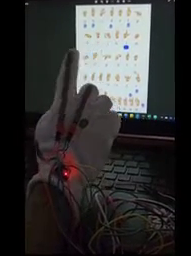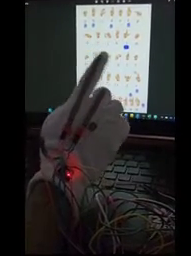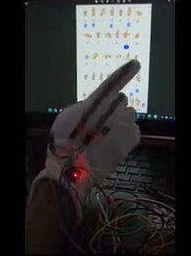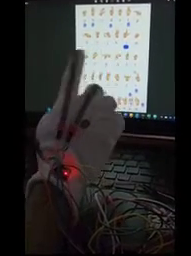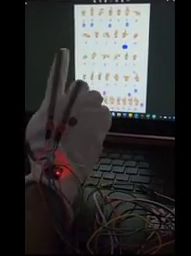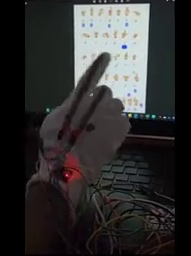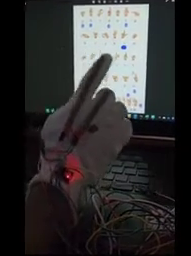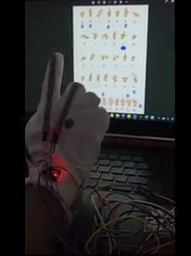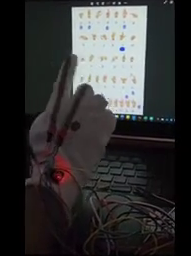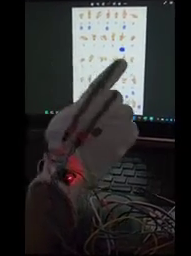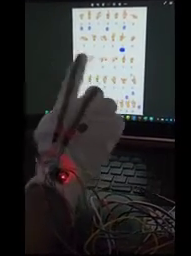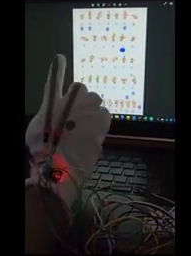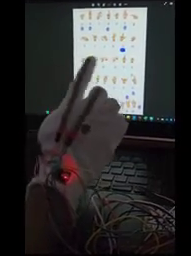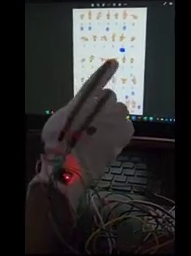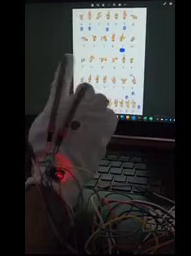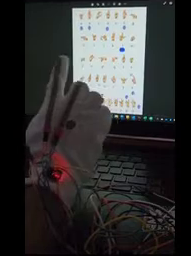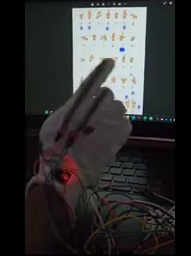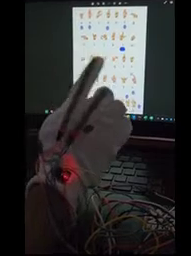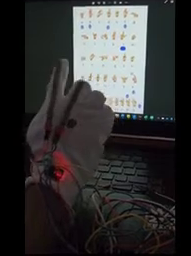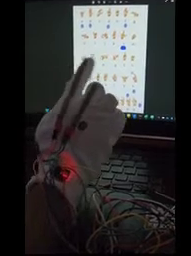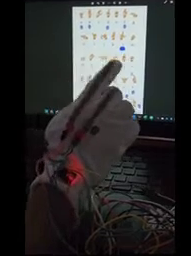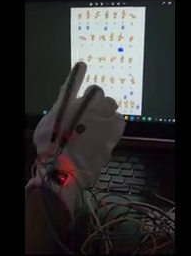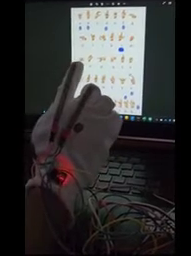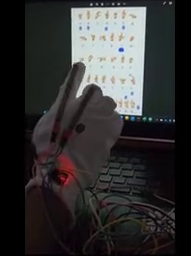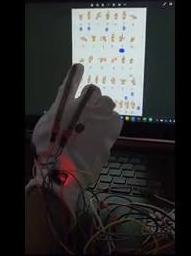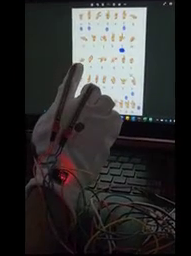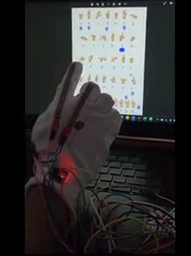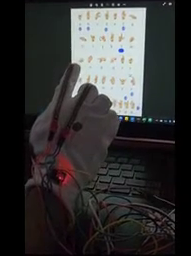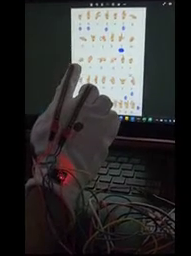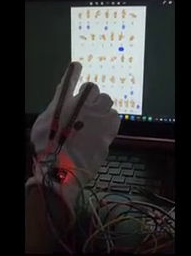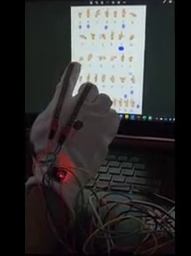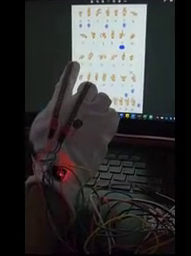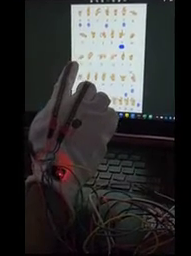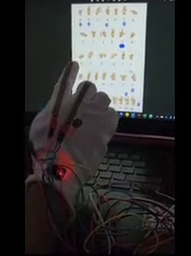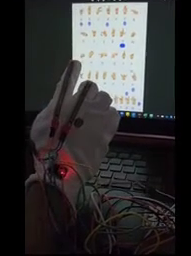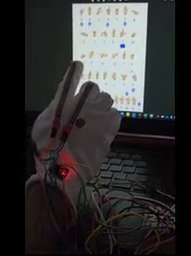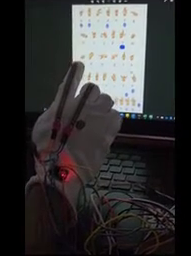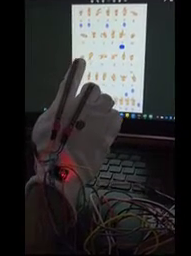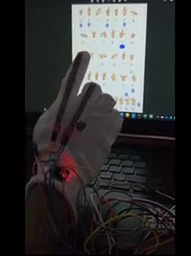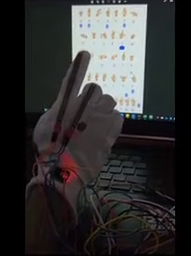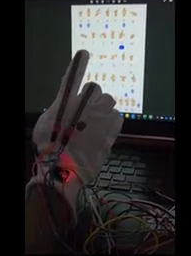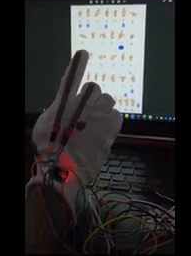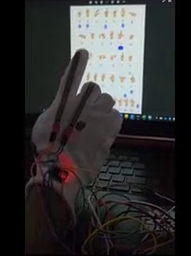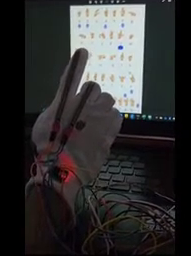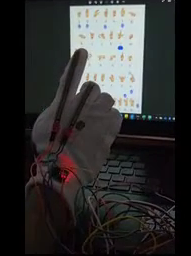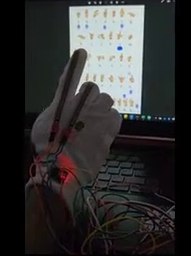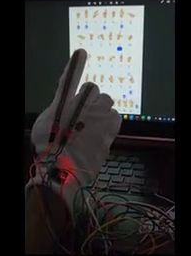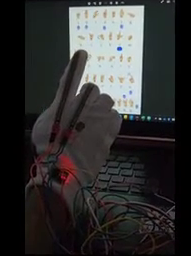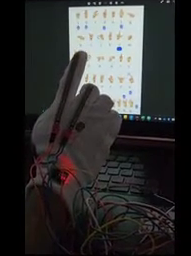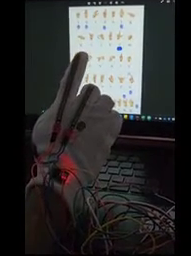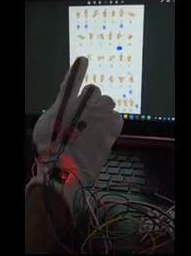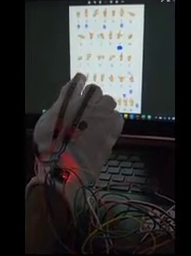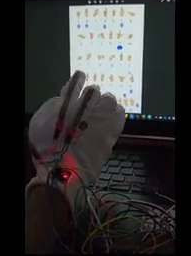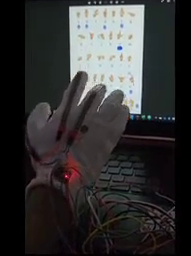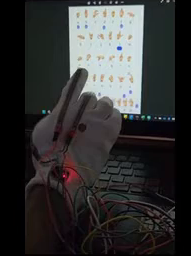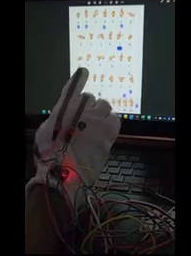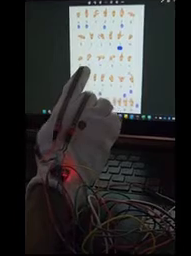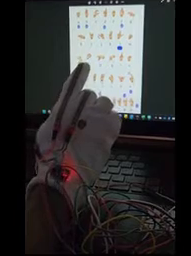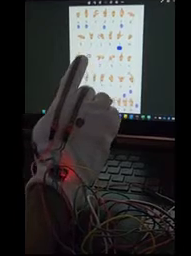you make a hand gesture like this, so you move your index finger on the x-axis. When you want to showcase